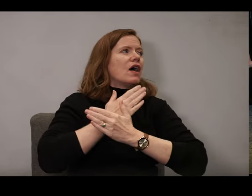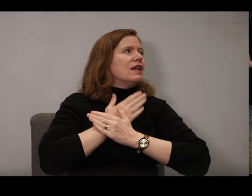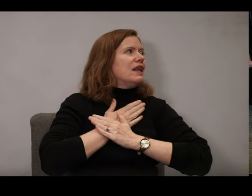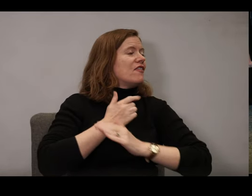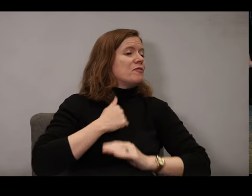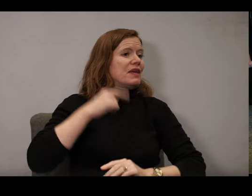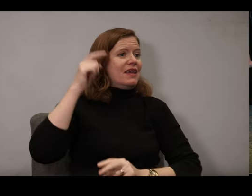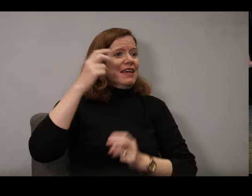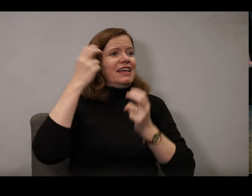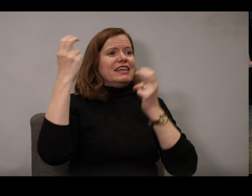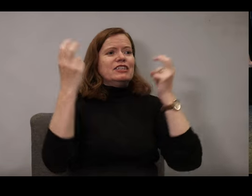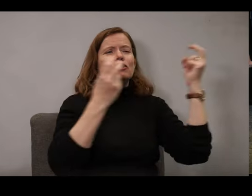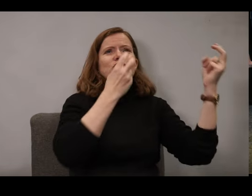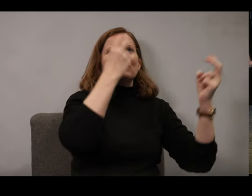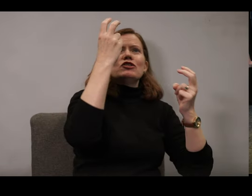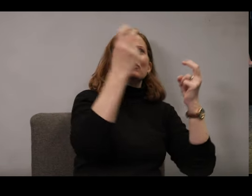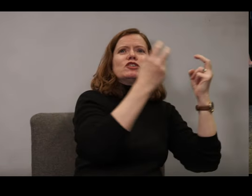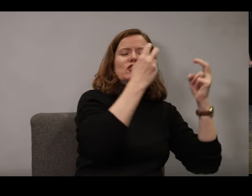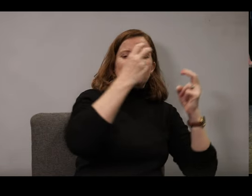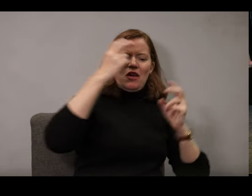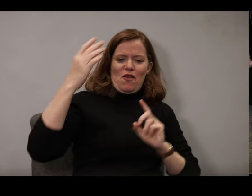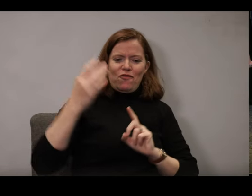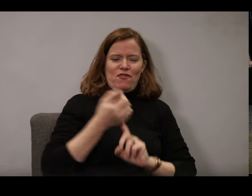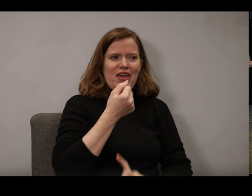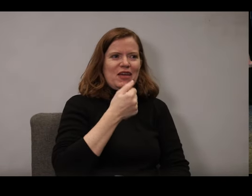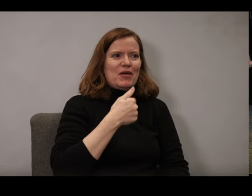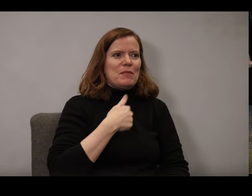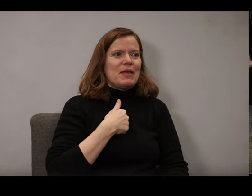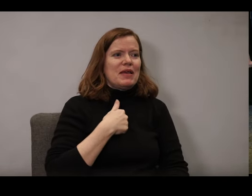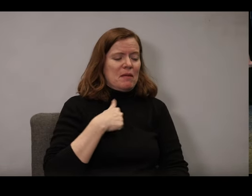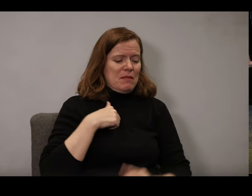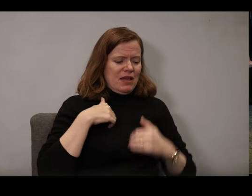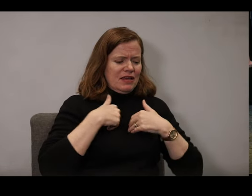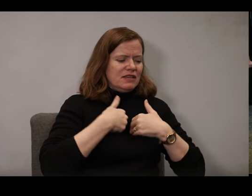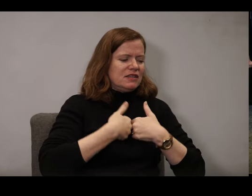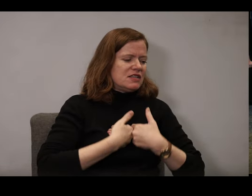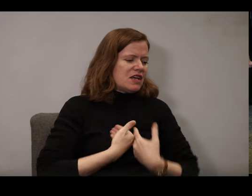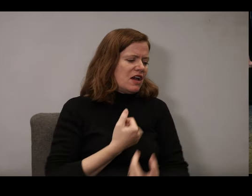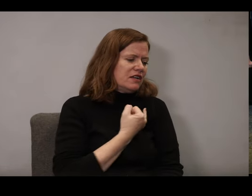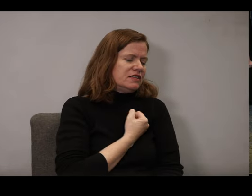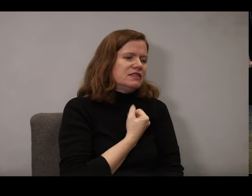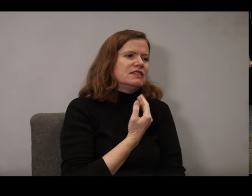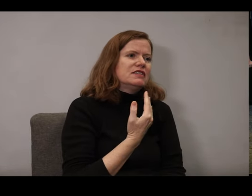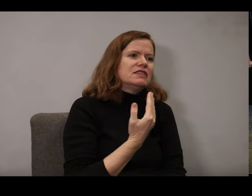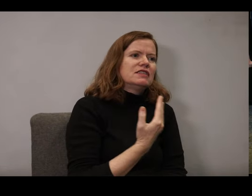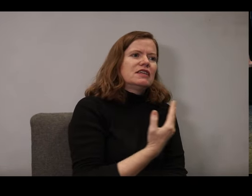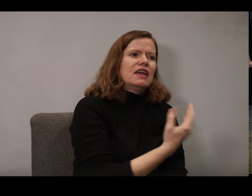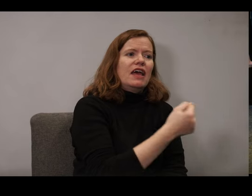Tenderness, he sought me.